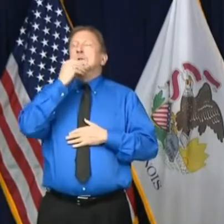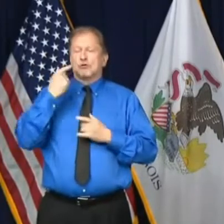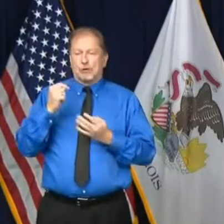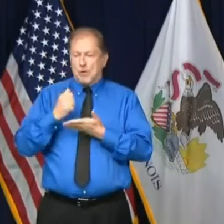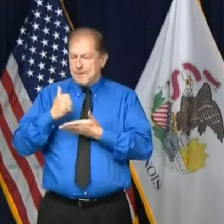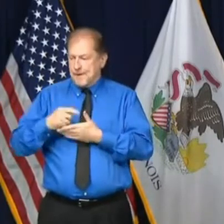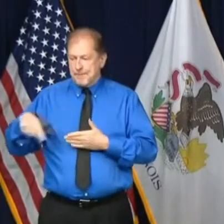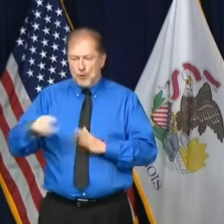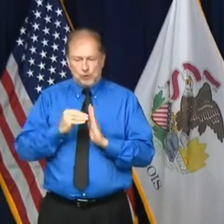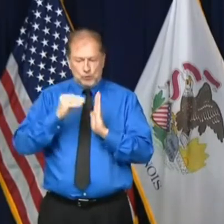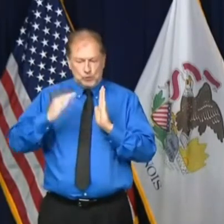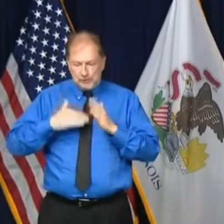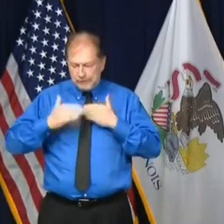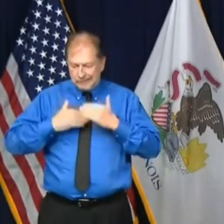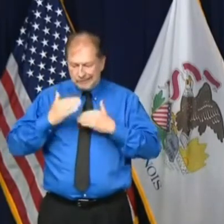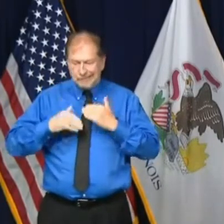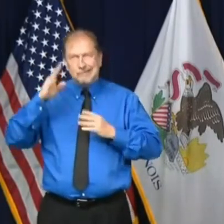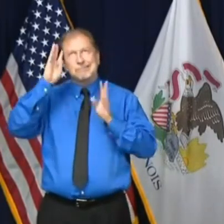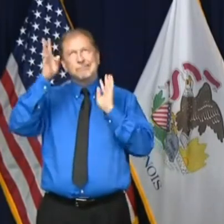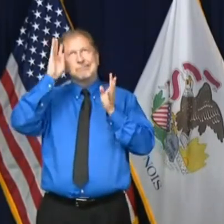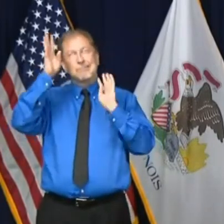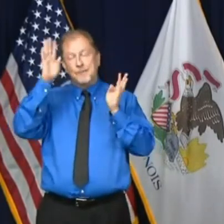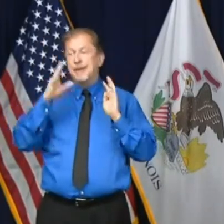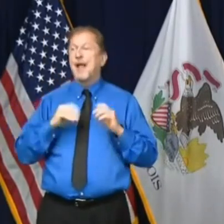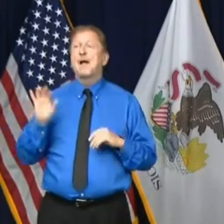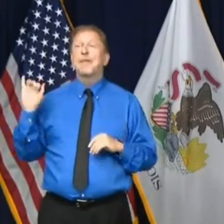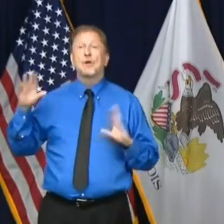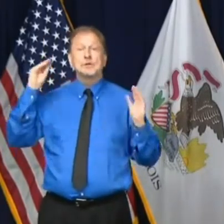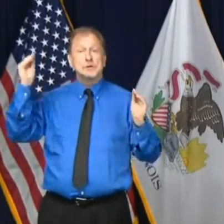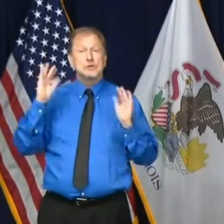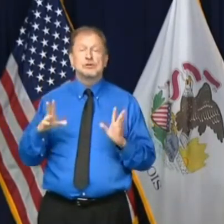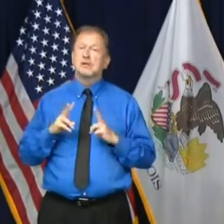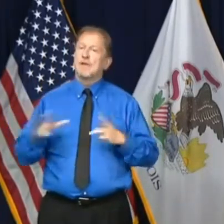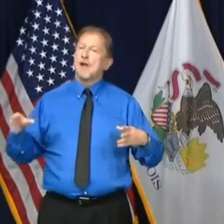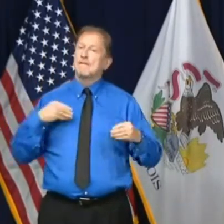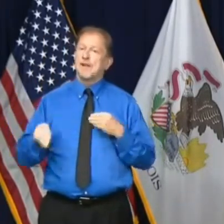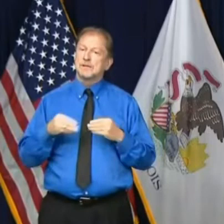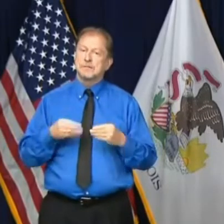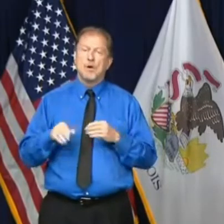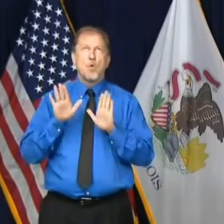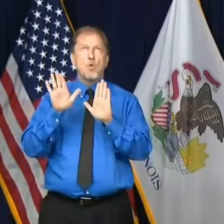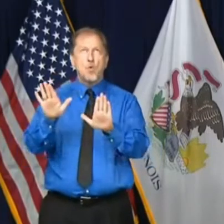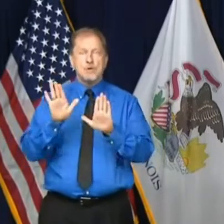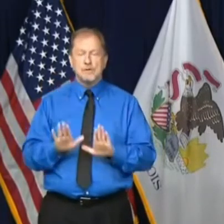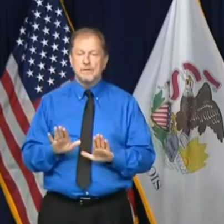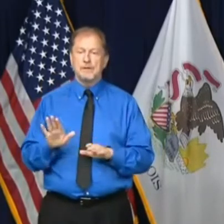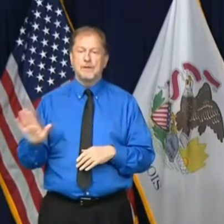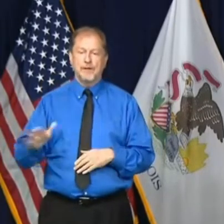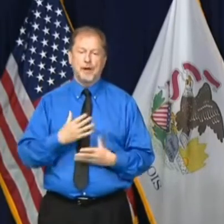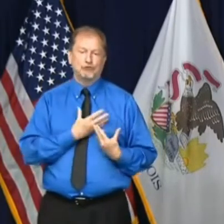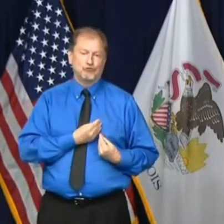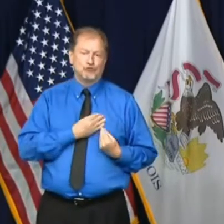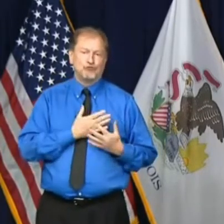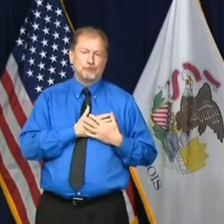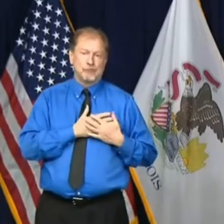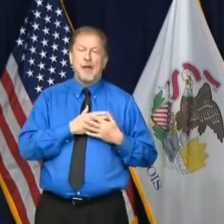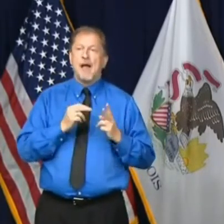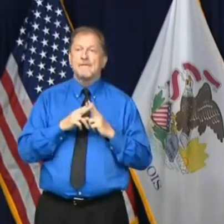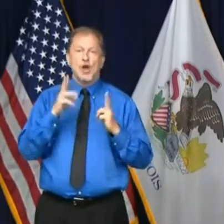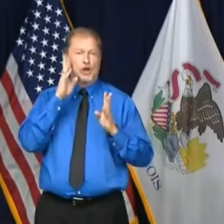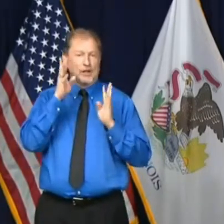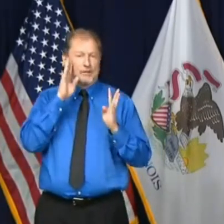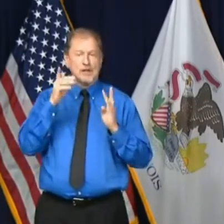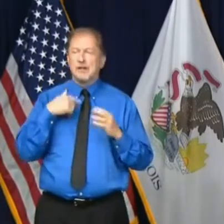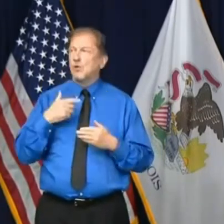unprecedented situation. And by and large, they've shown us their extraordinary compassion and creativity, and I'm